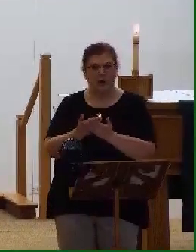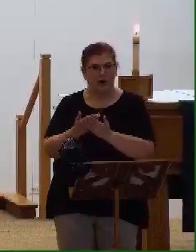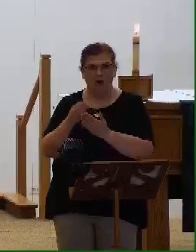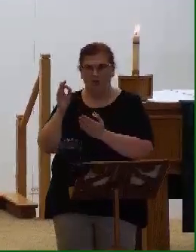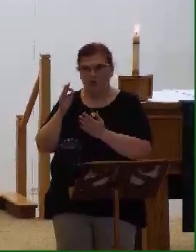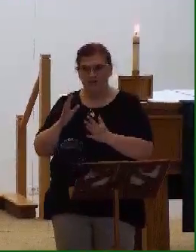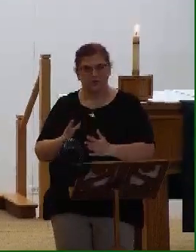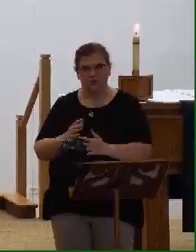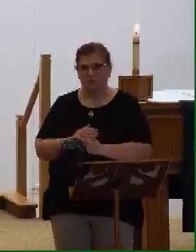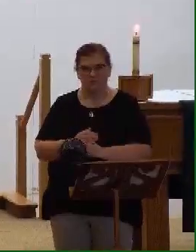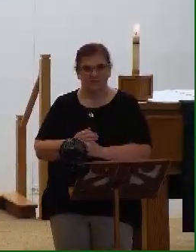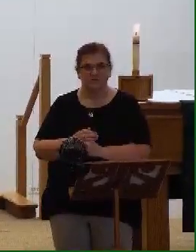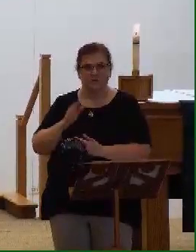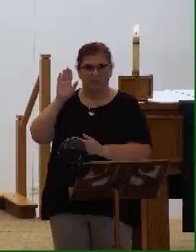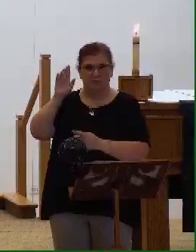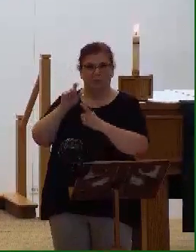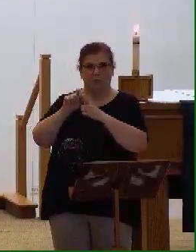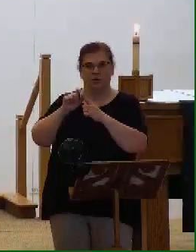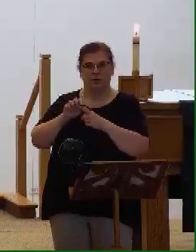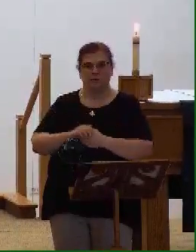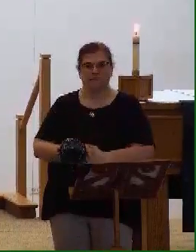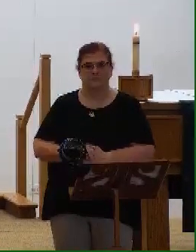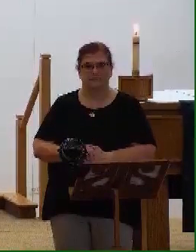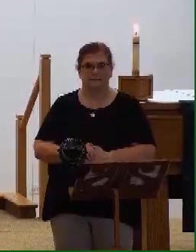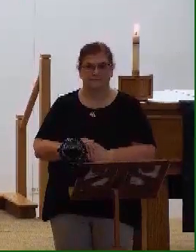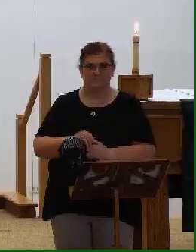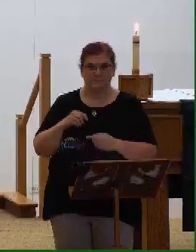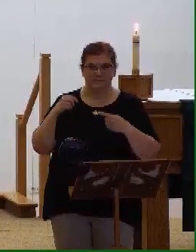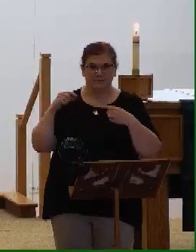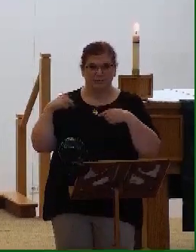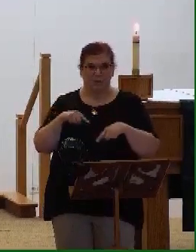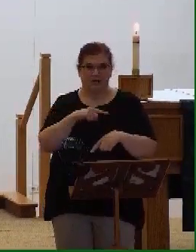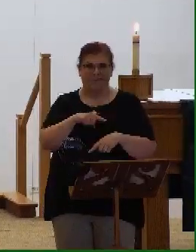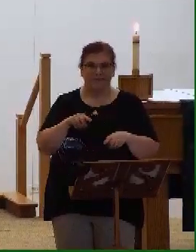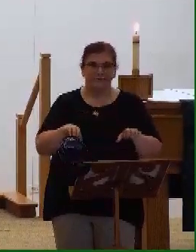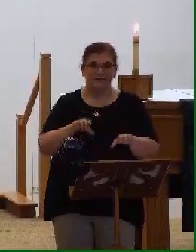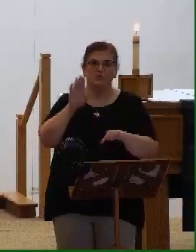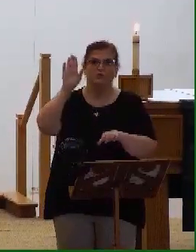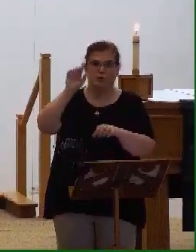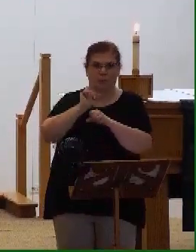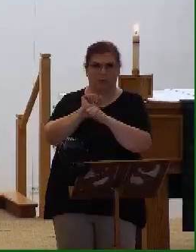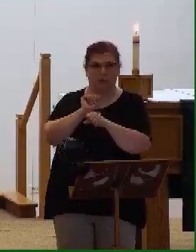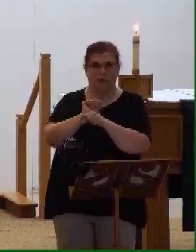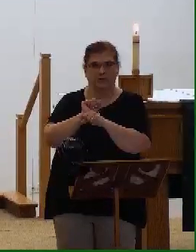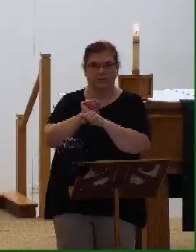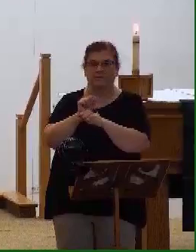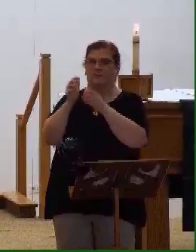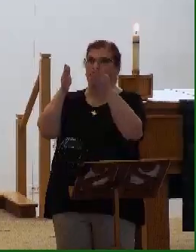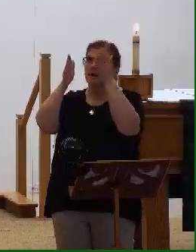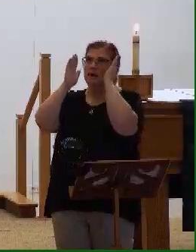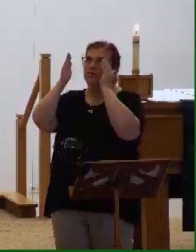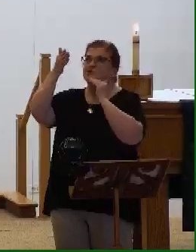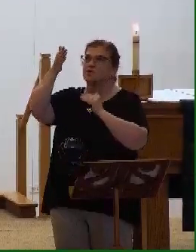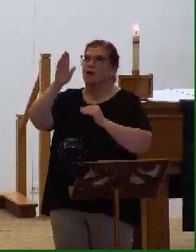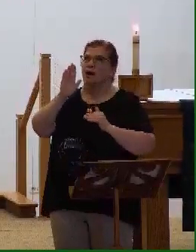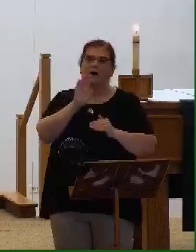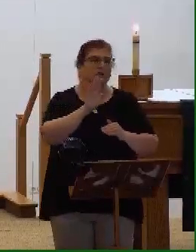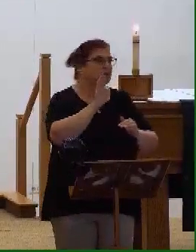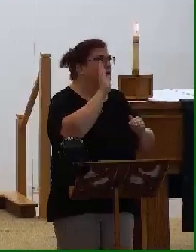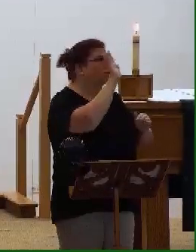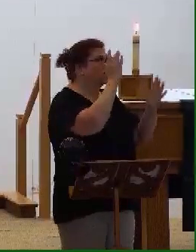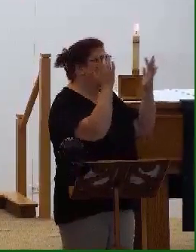all ministers of your word as they carry out your work. Hear us, O God.